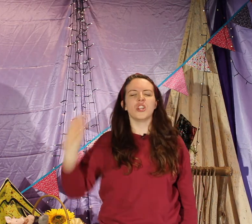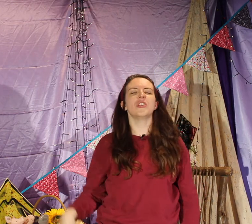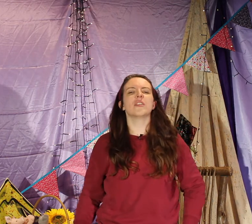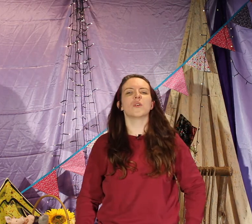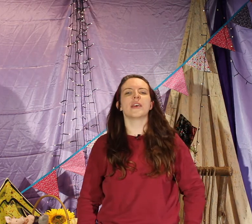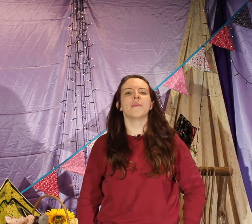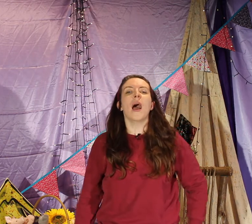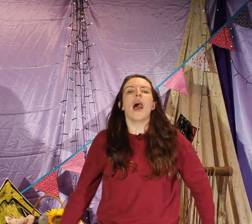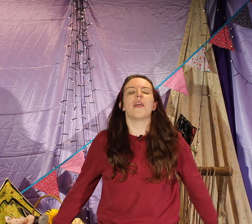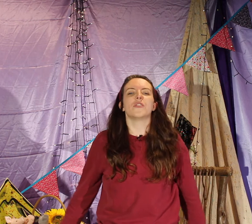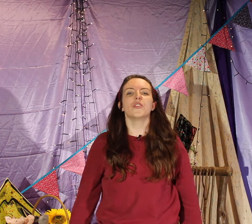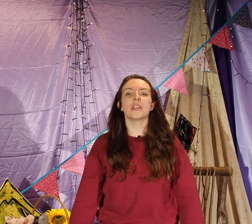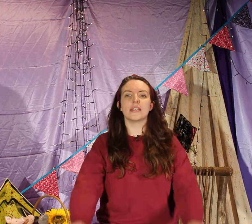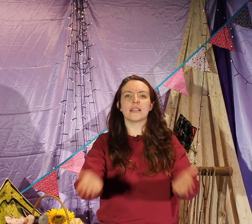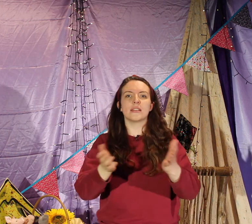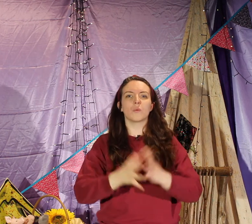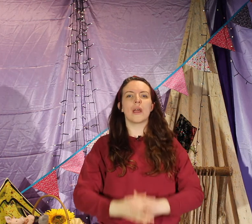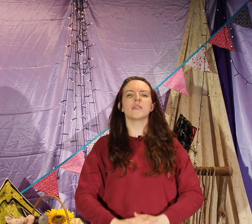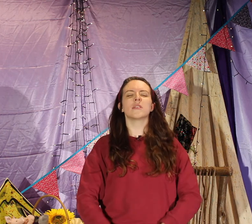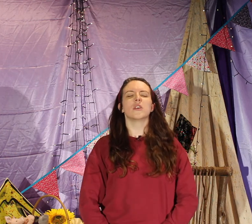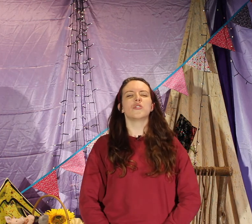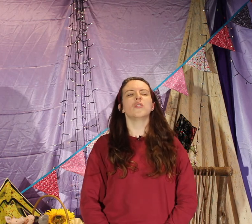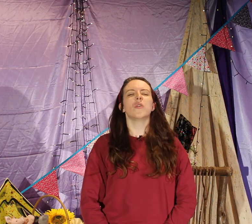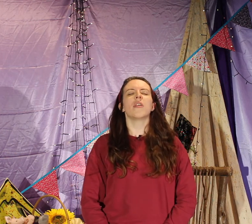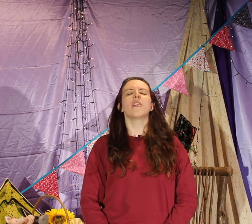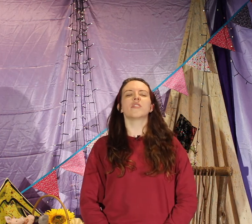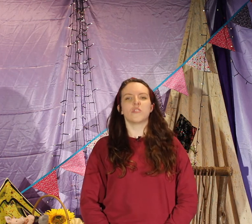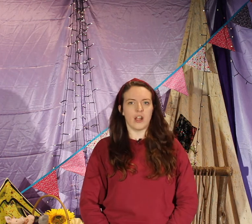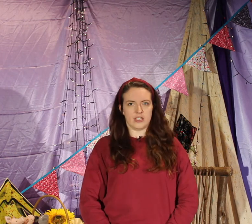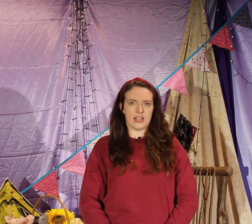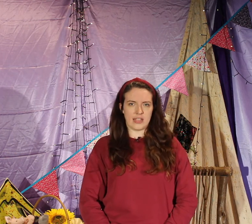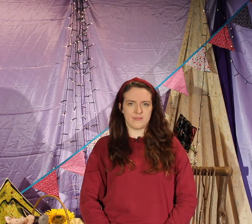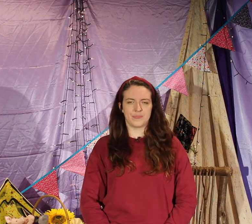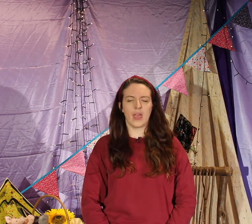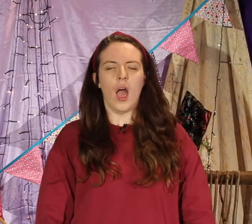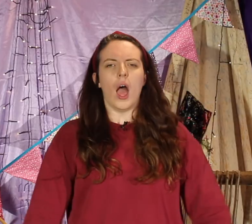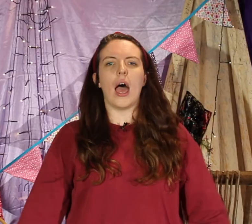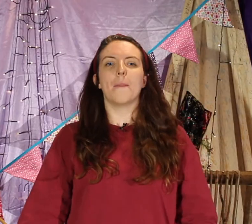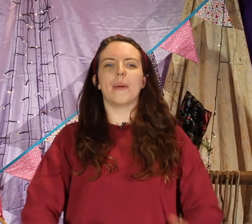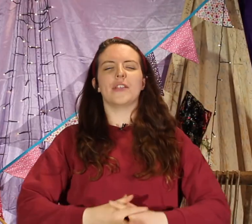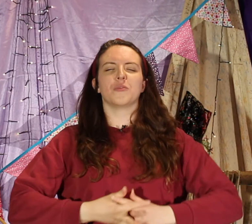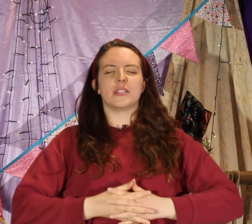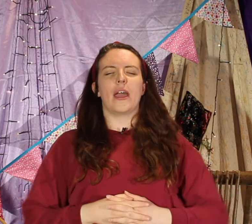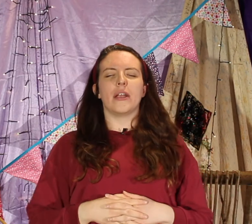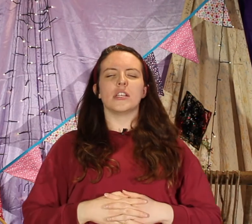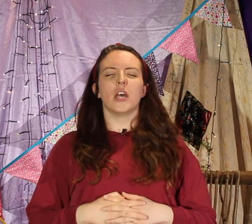She ignored him, and the two contestants went to the starting line. And Badger was there and he said,